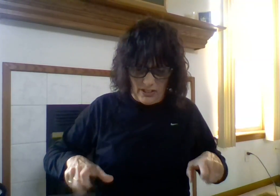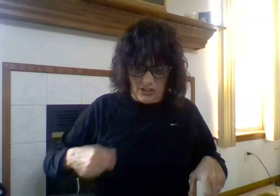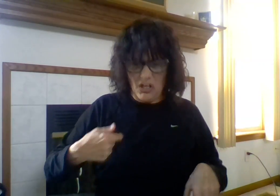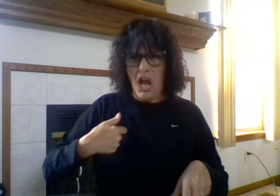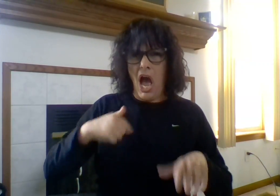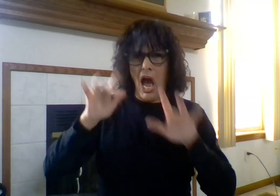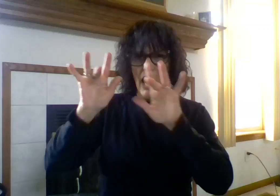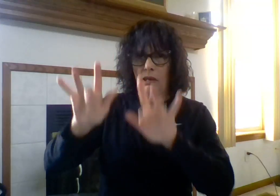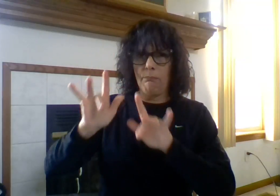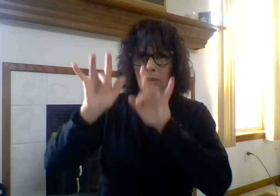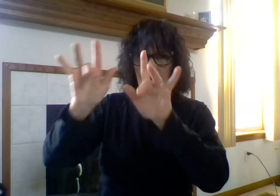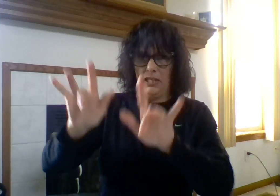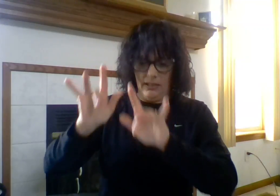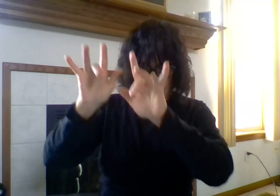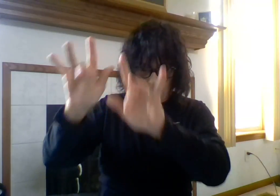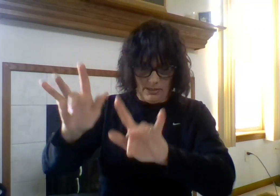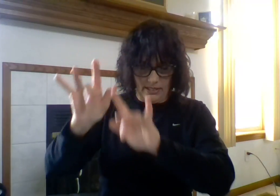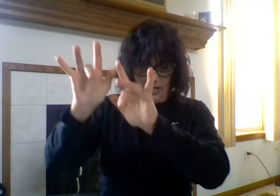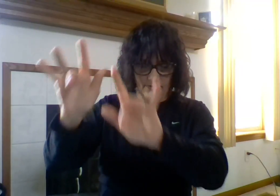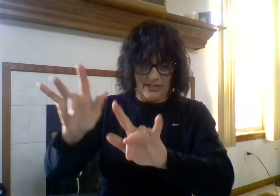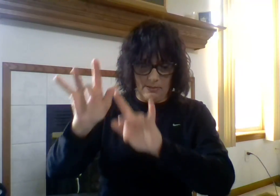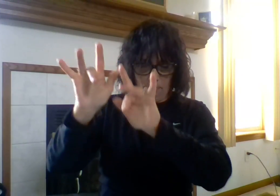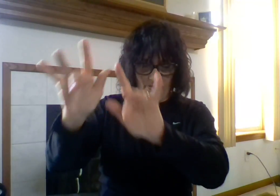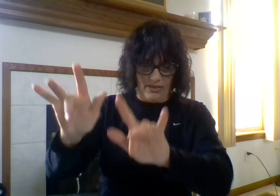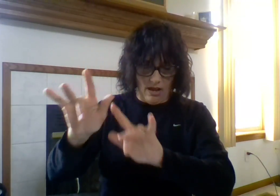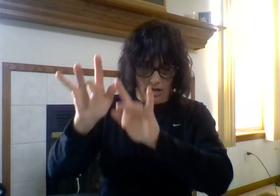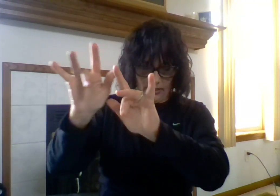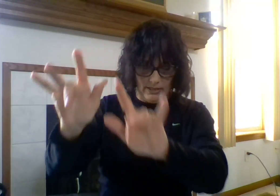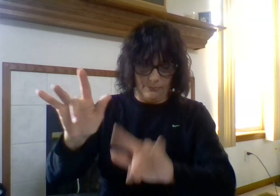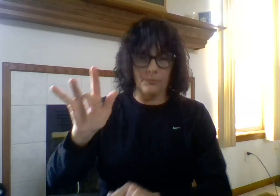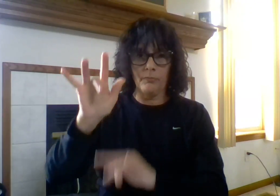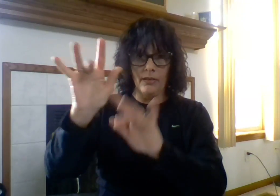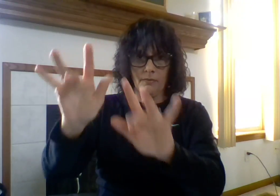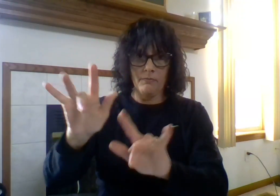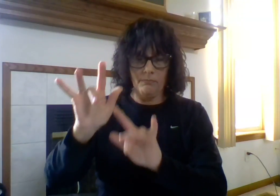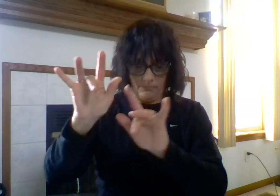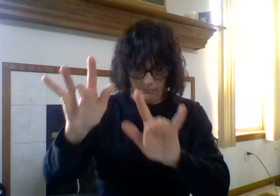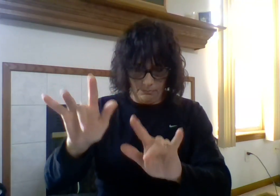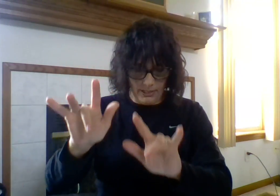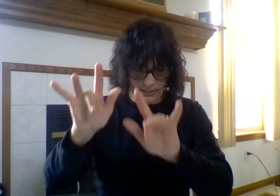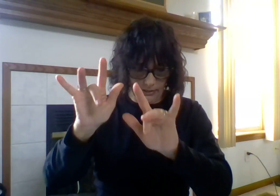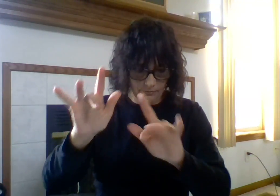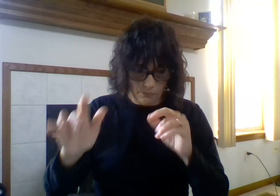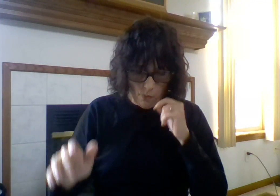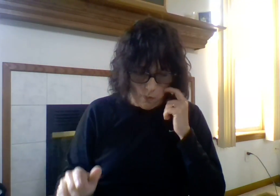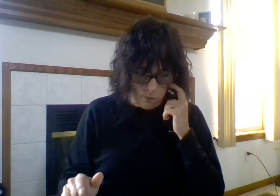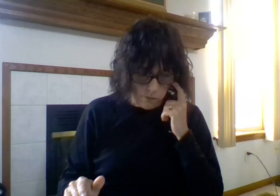selfish, I pity. Pity, have sympathy on him. Pity.